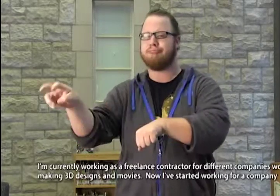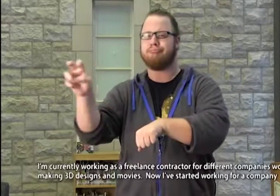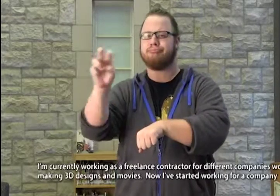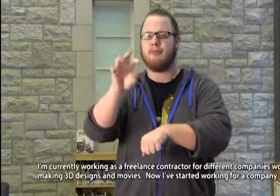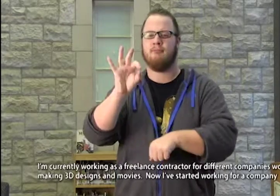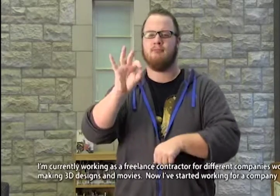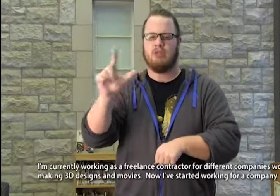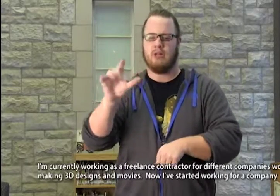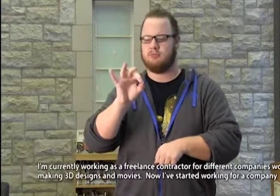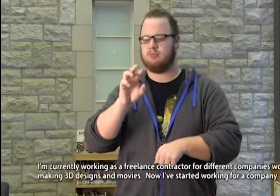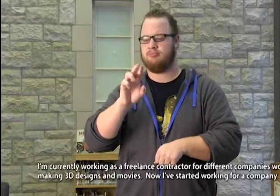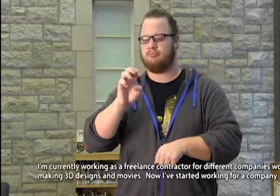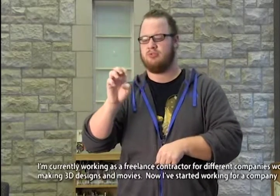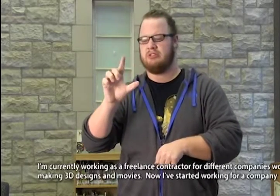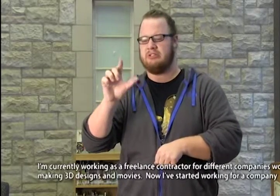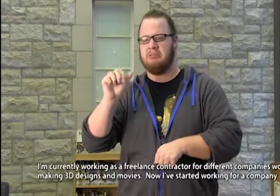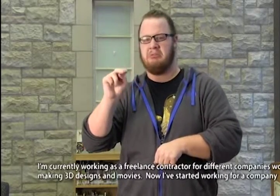working as a freelance contractor